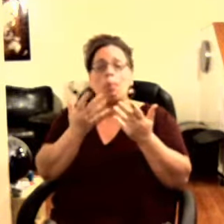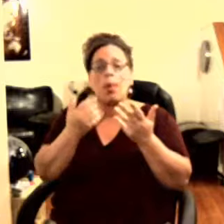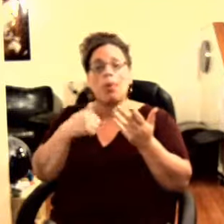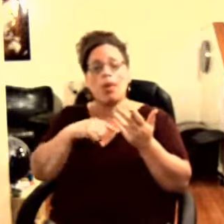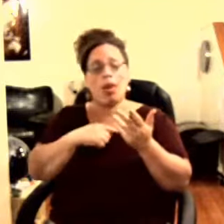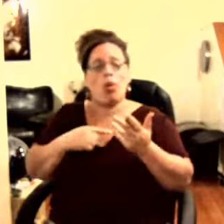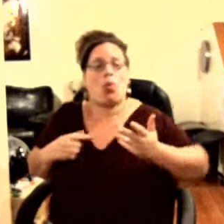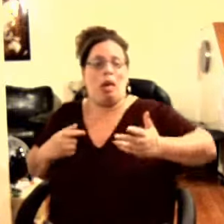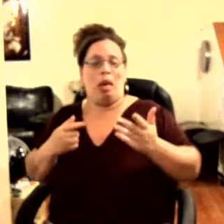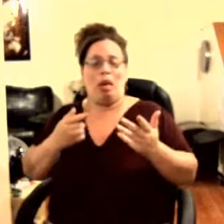for the 4th time.